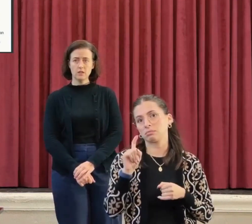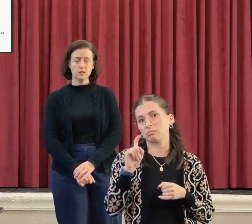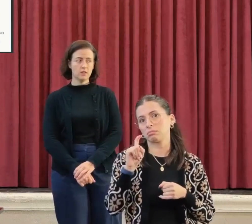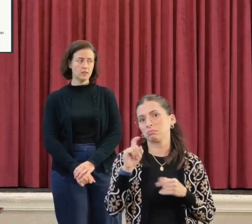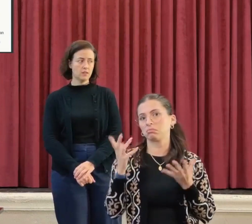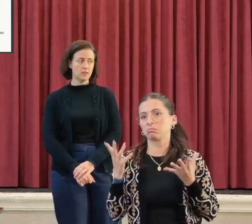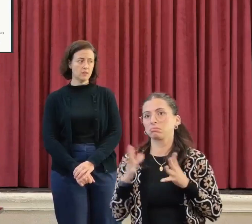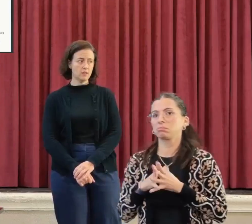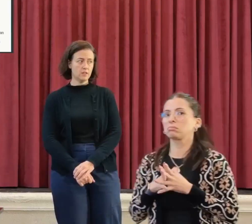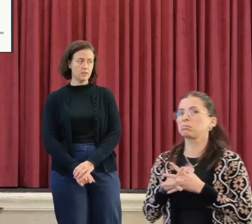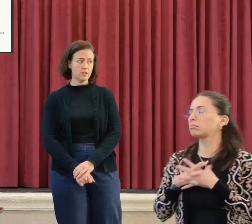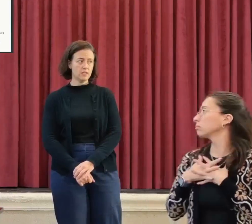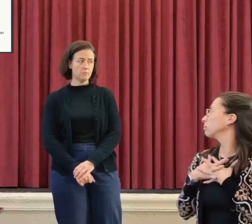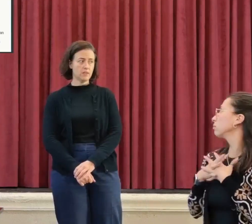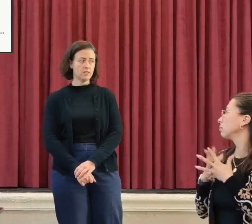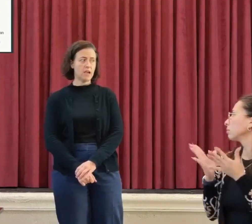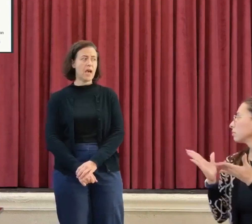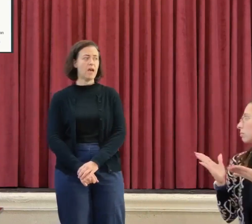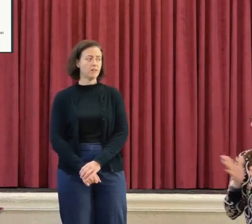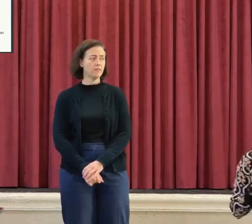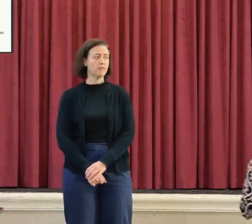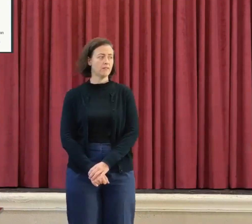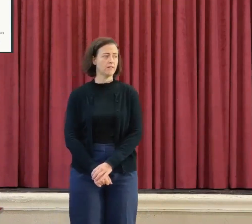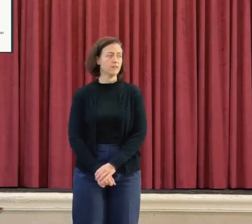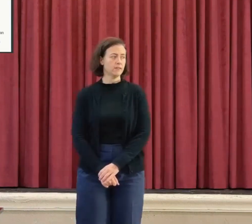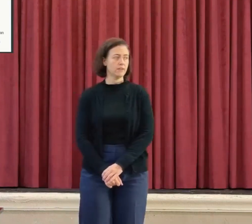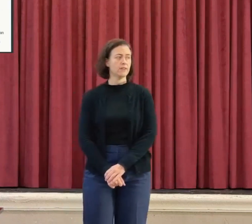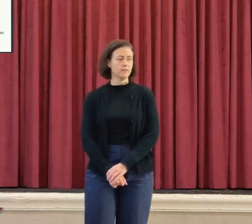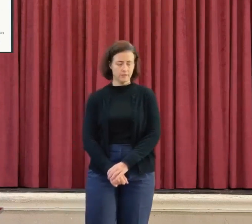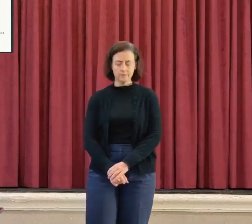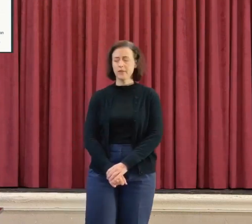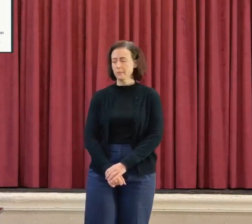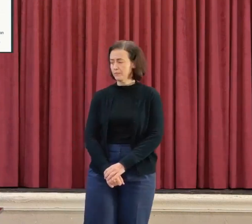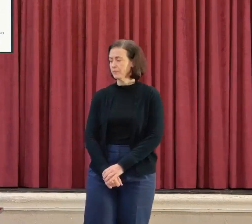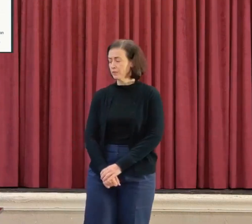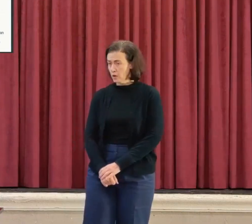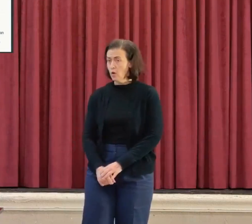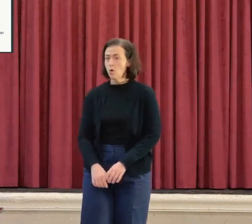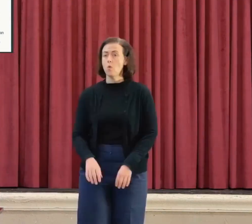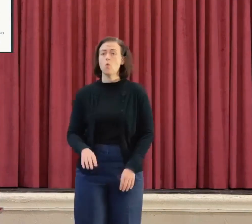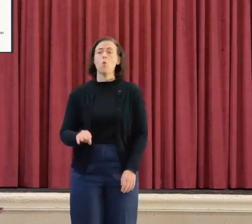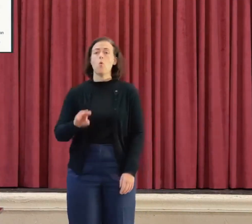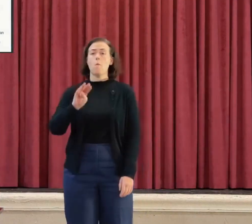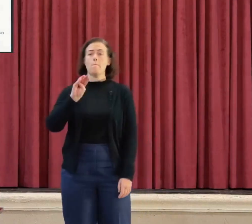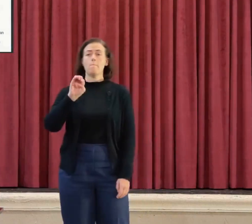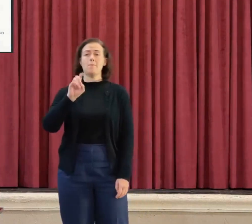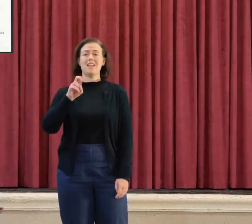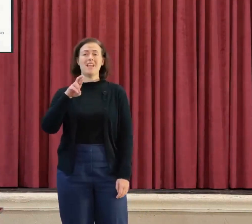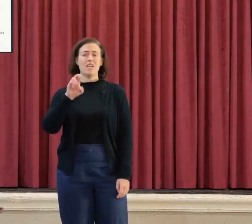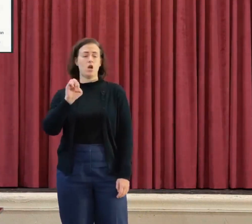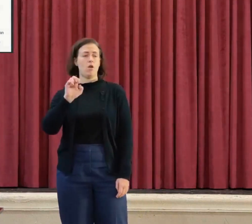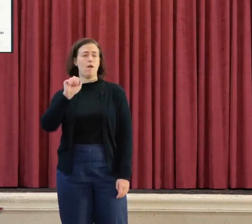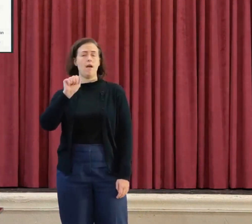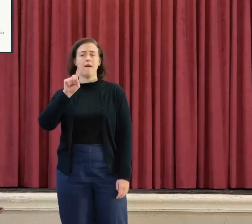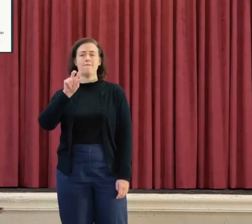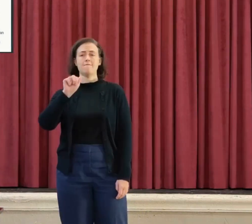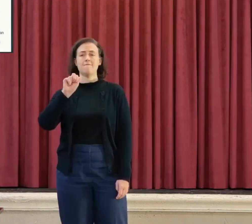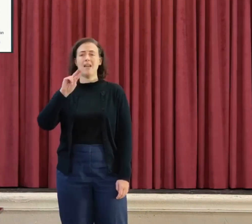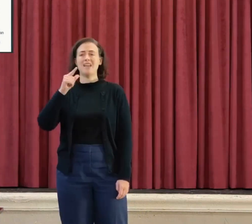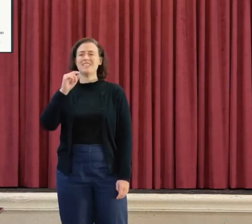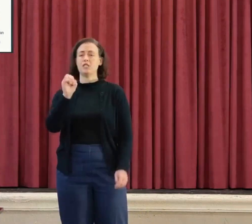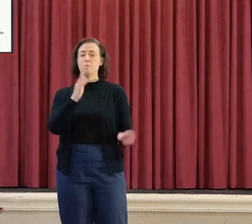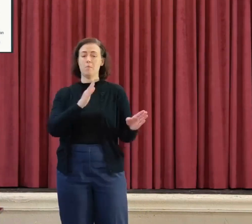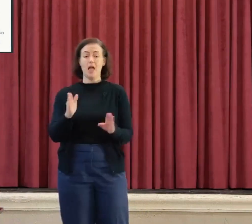Is basic best? That's to add. so Best add. Medicare Advantage plan, they